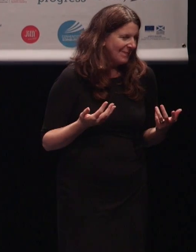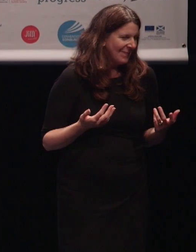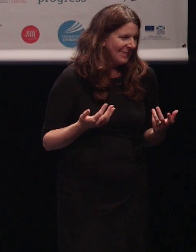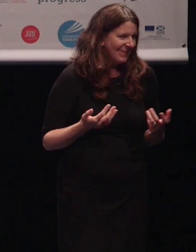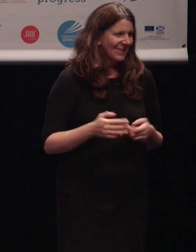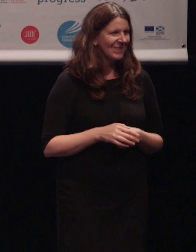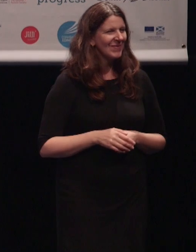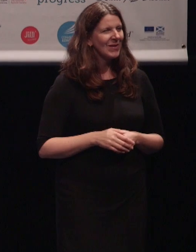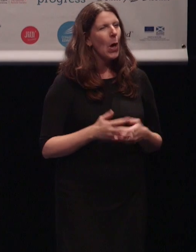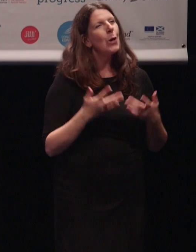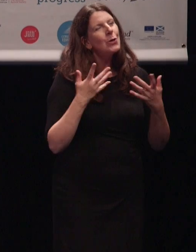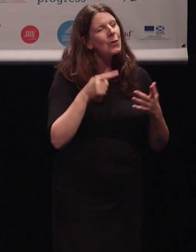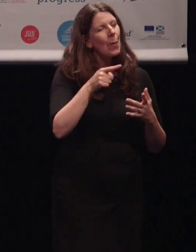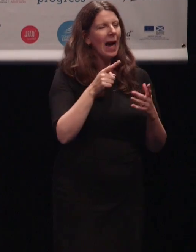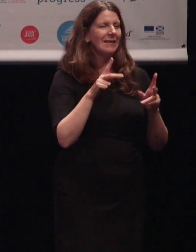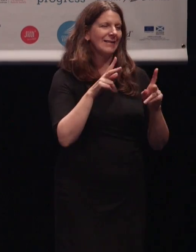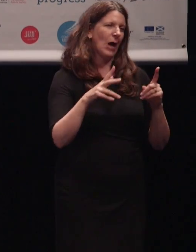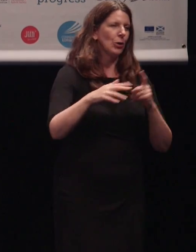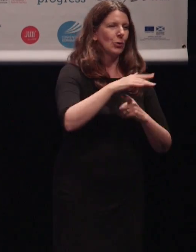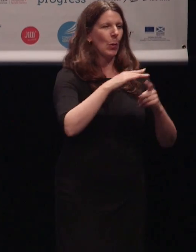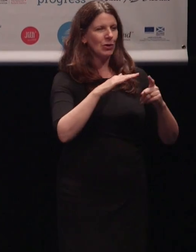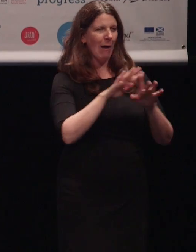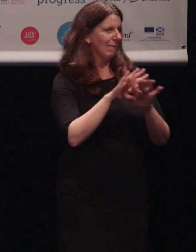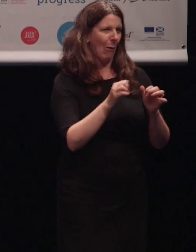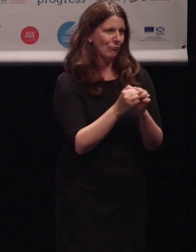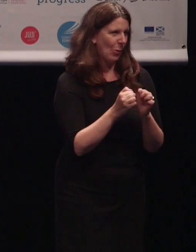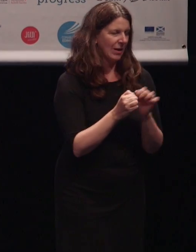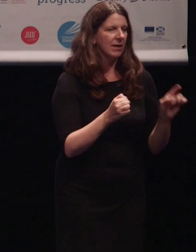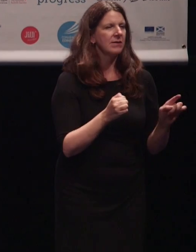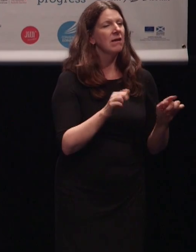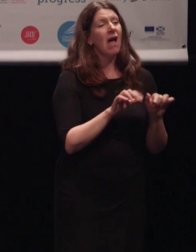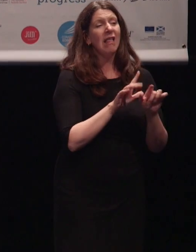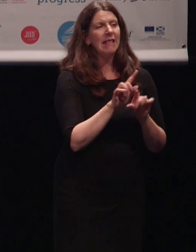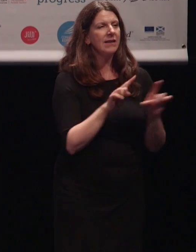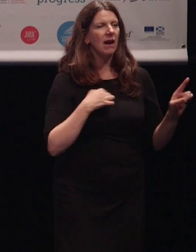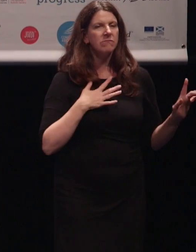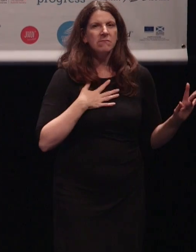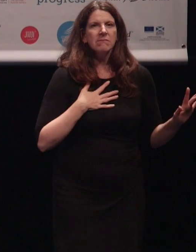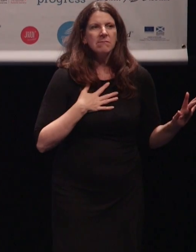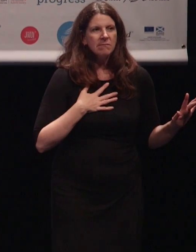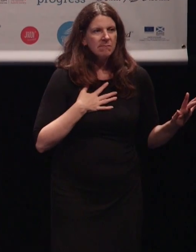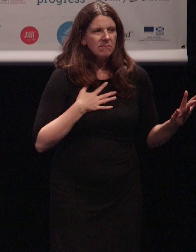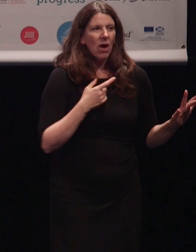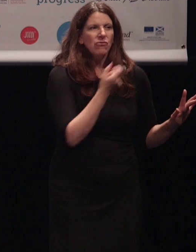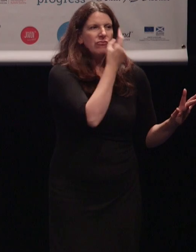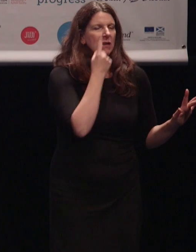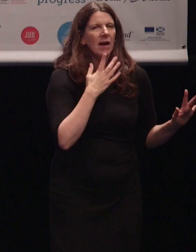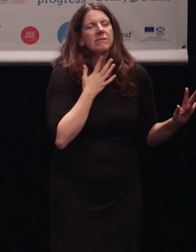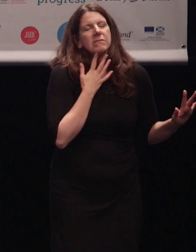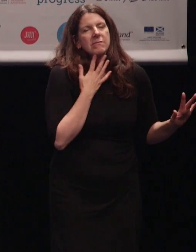huge social mistake, she was devastated that she had made such a mistake. And she would